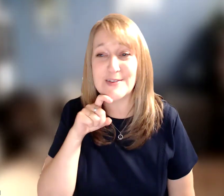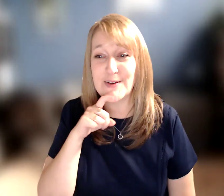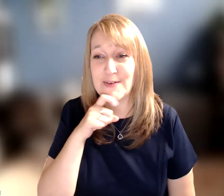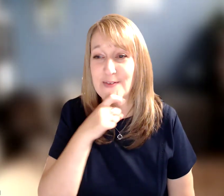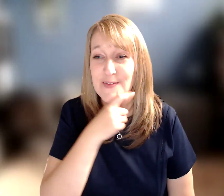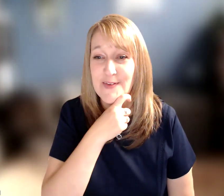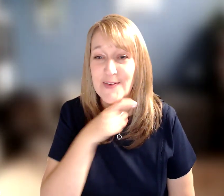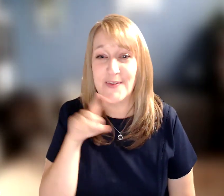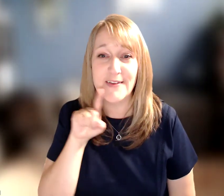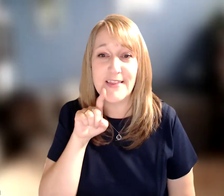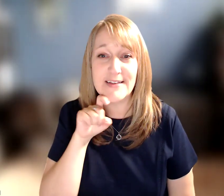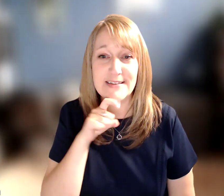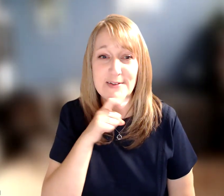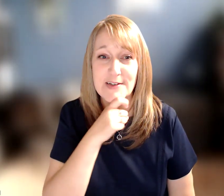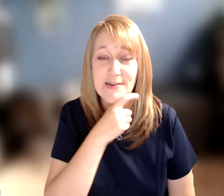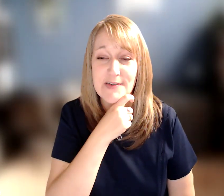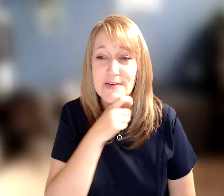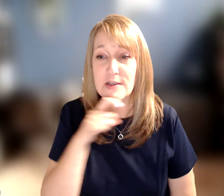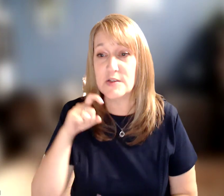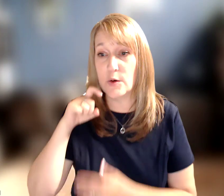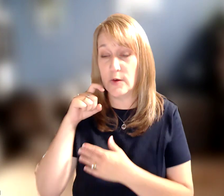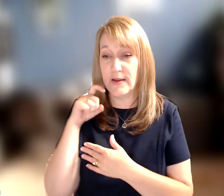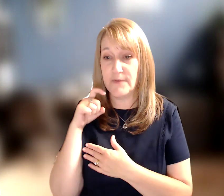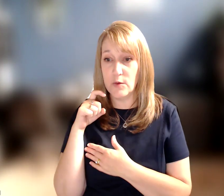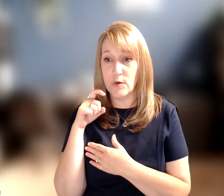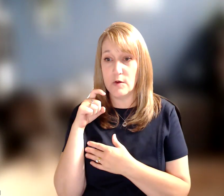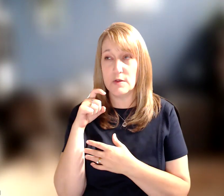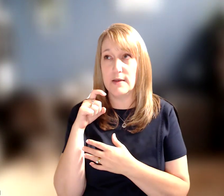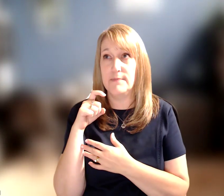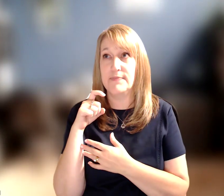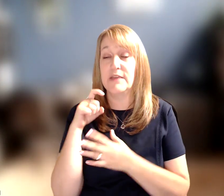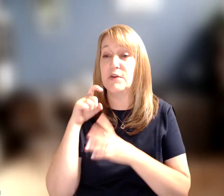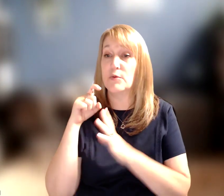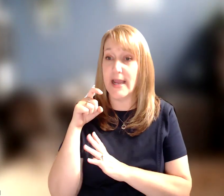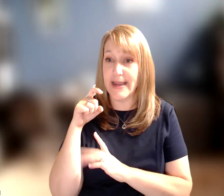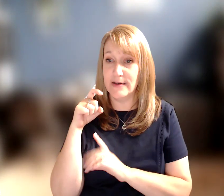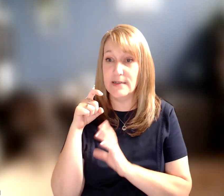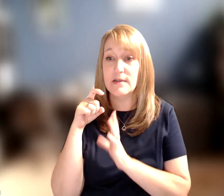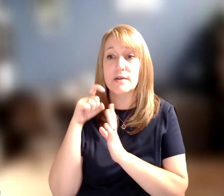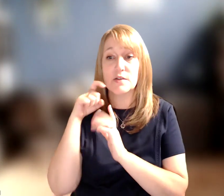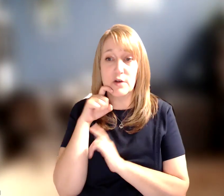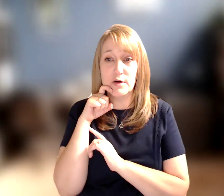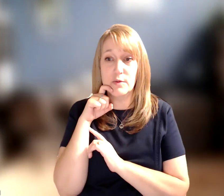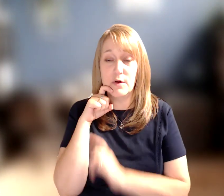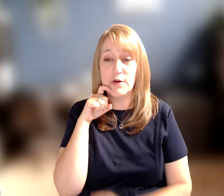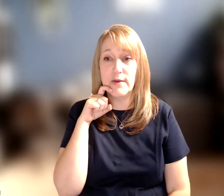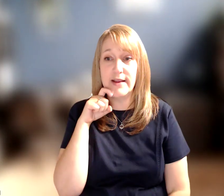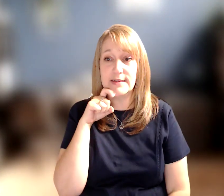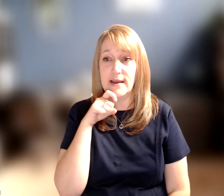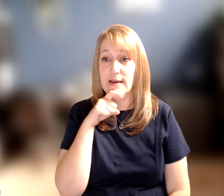So that's cereal. So if you're right-handed, start on your right side